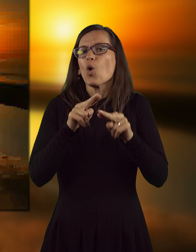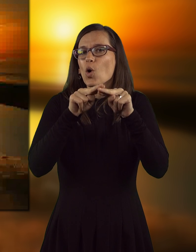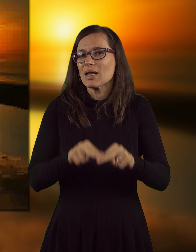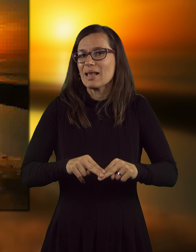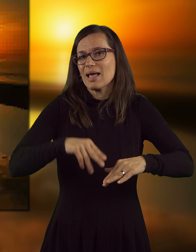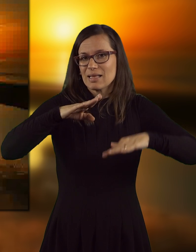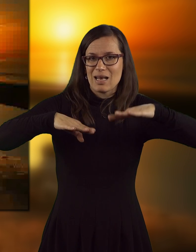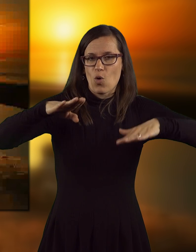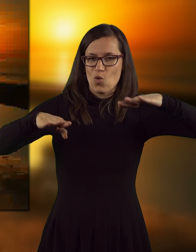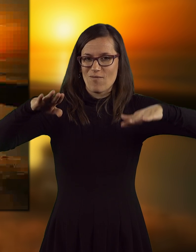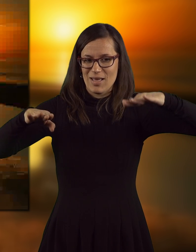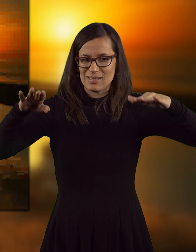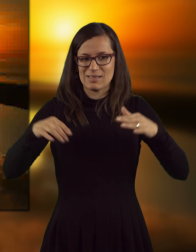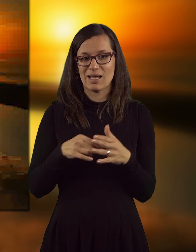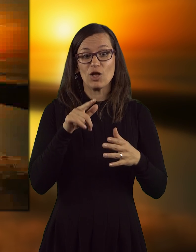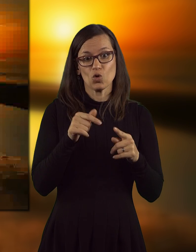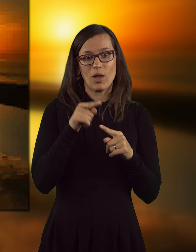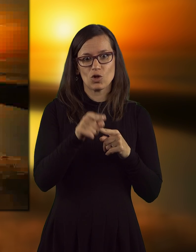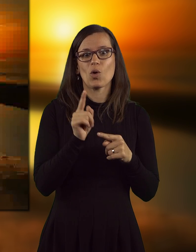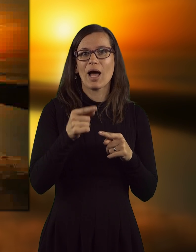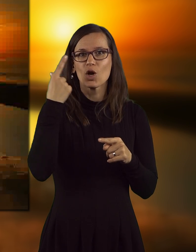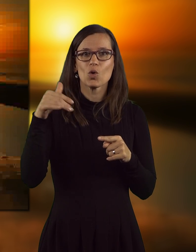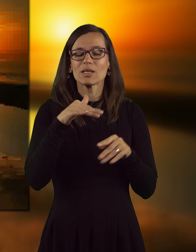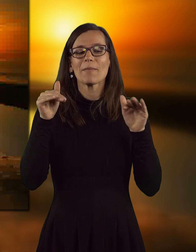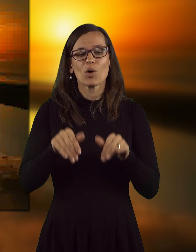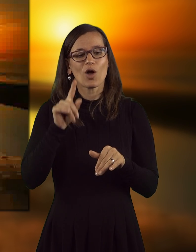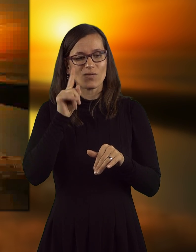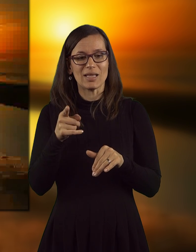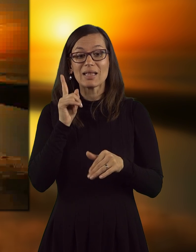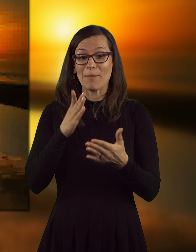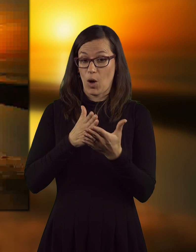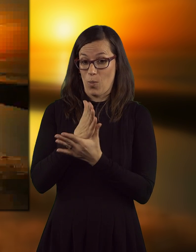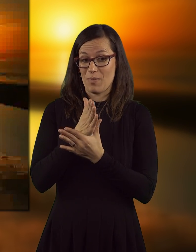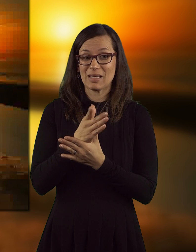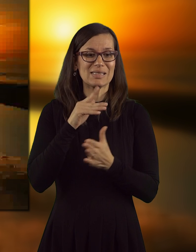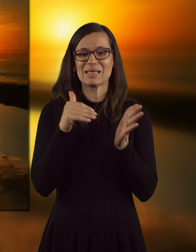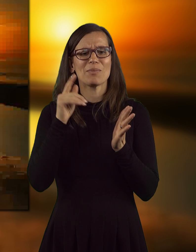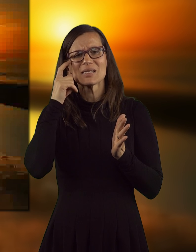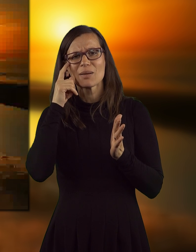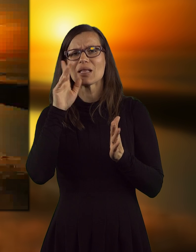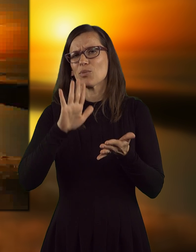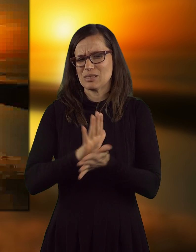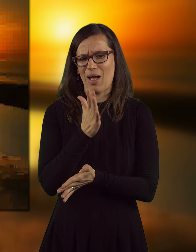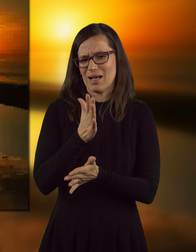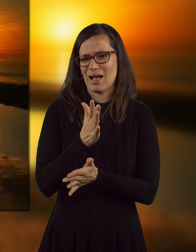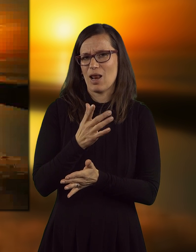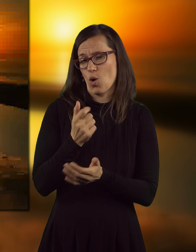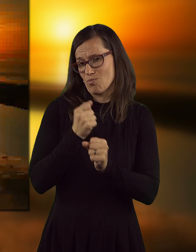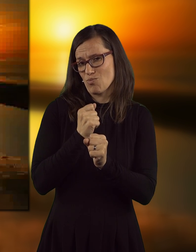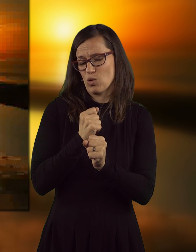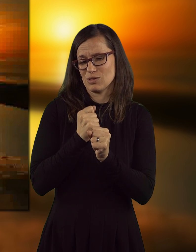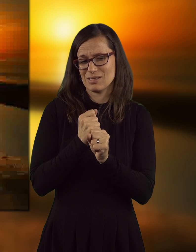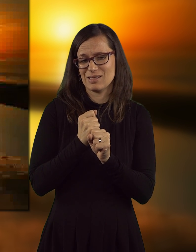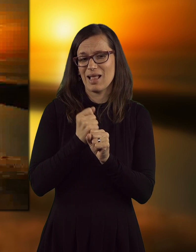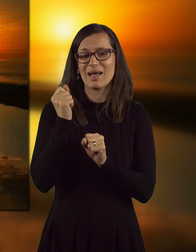keep themselves in balance. And that's what people need to know about. But in the meantime, you don't need to worry about going out of business,